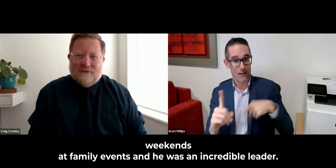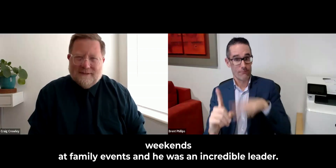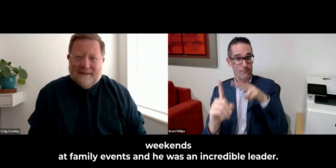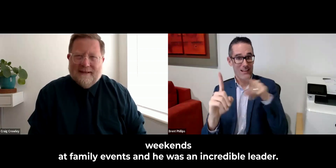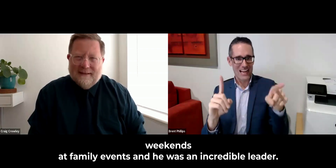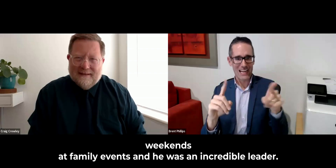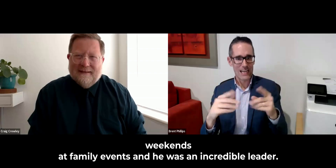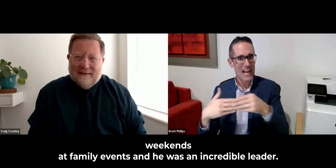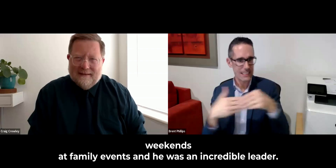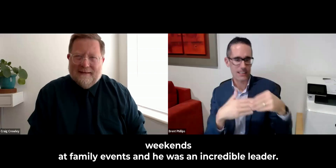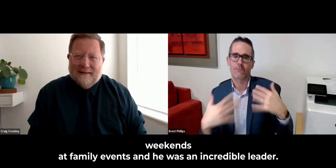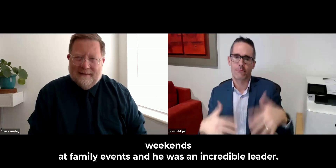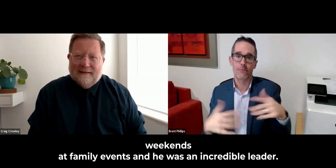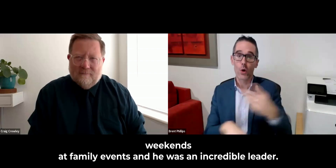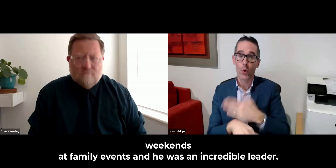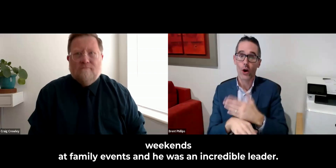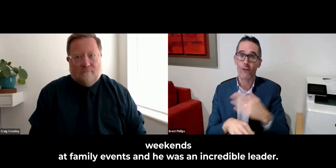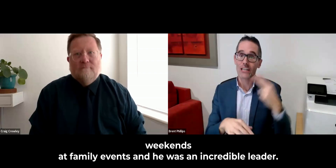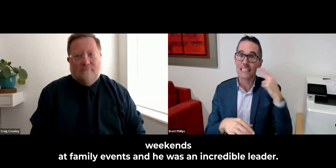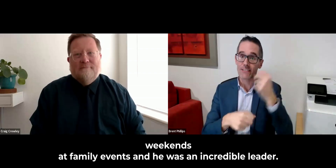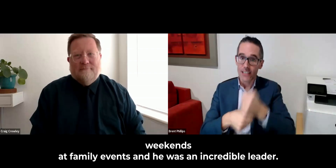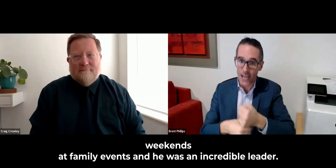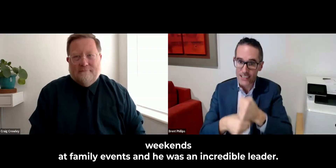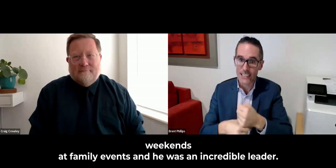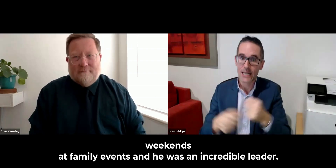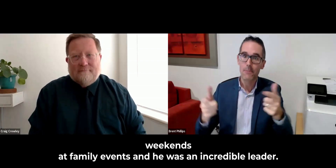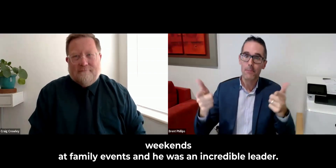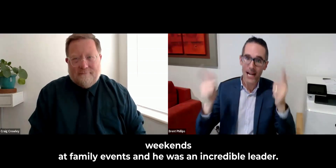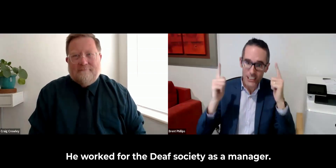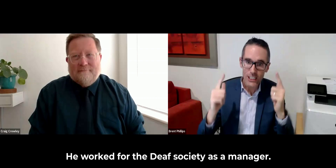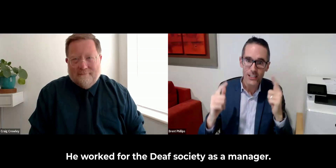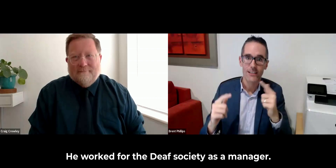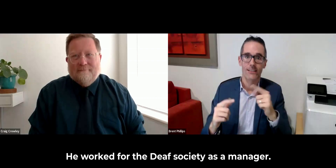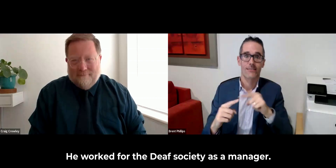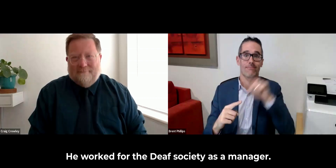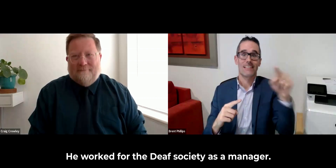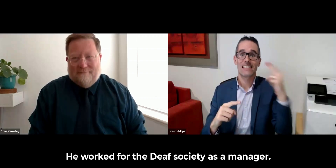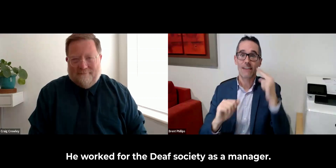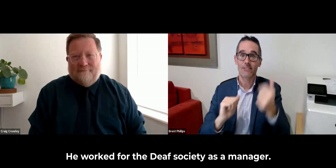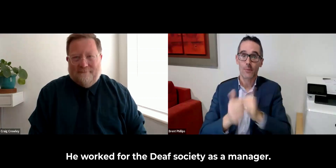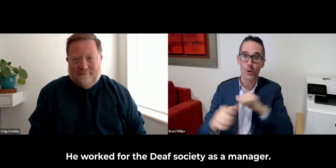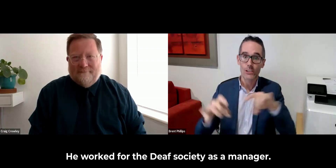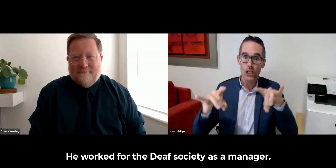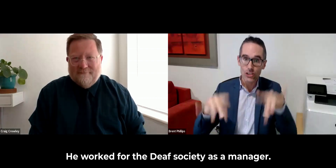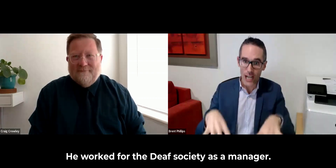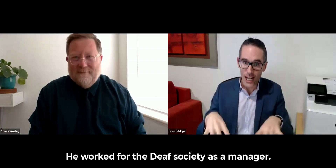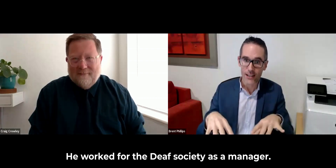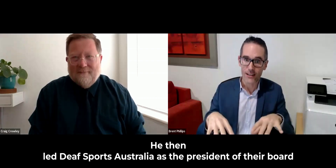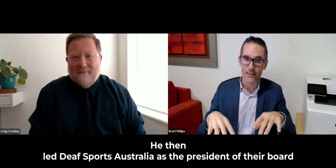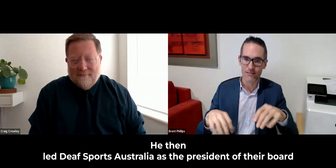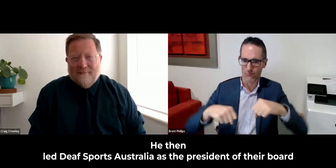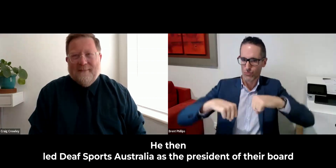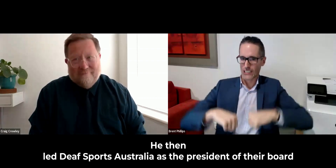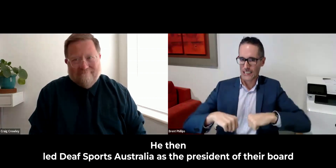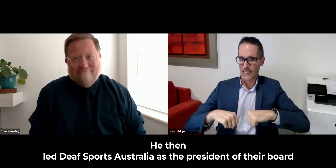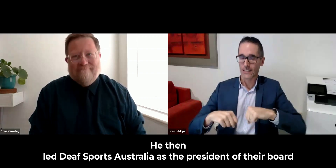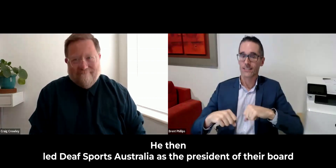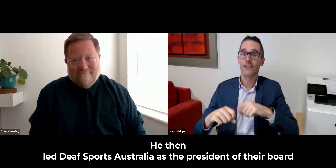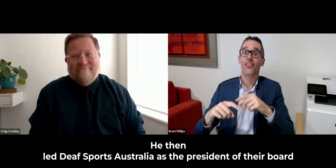family events, and he was an incredible leader. He worked for the Deaf Society as a manager. He then led Deaf